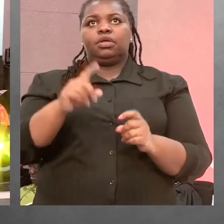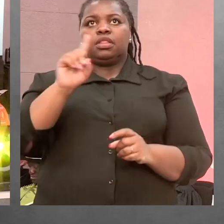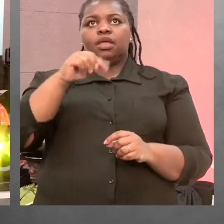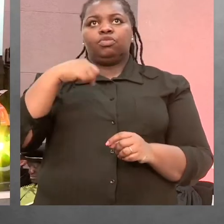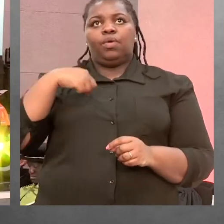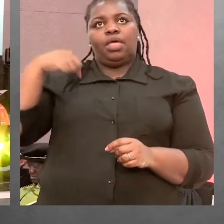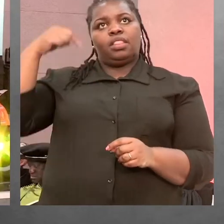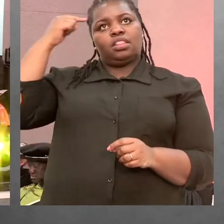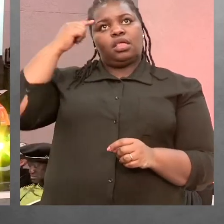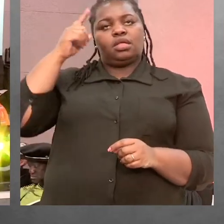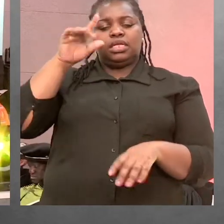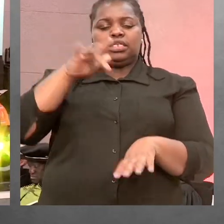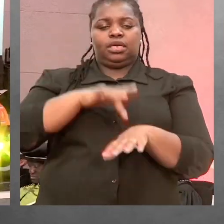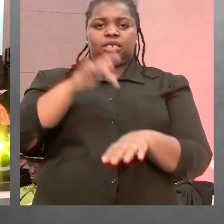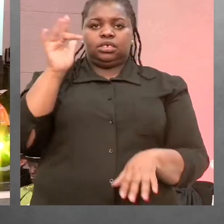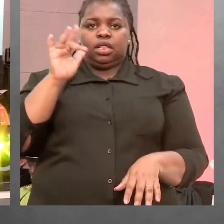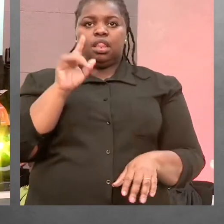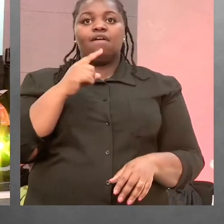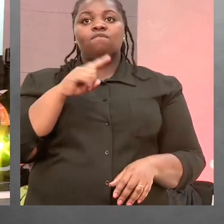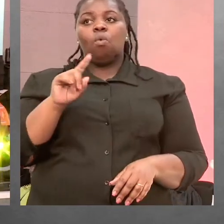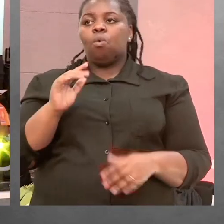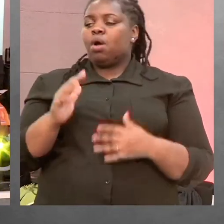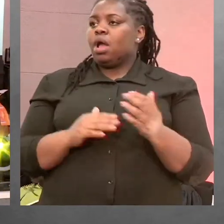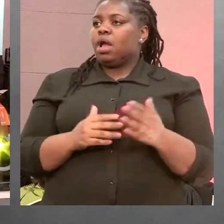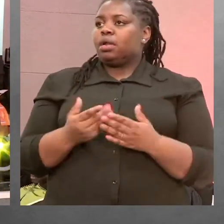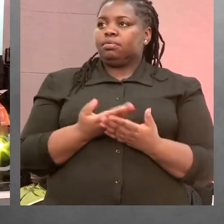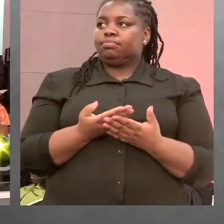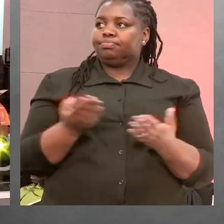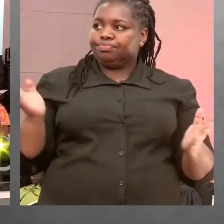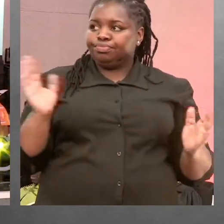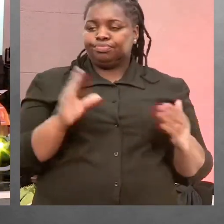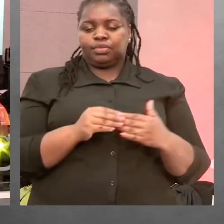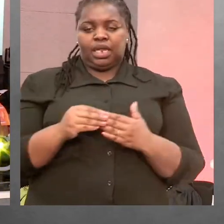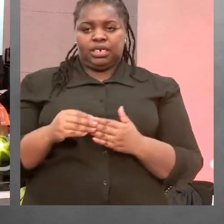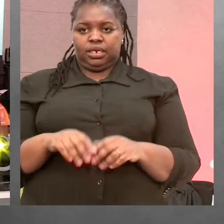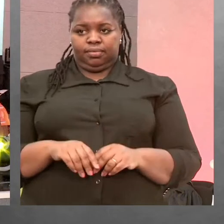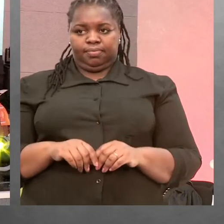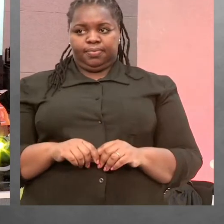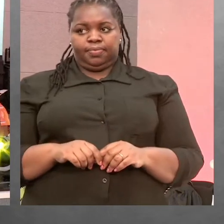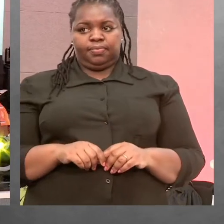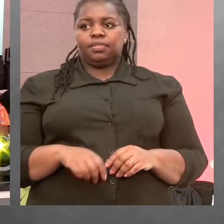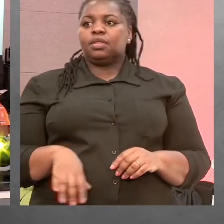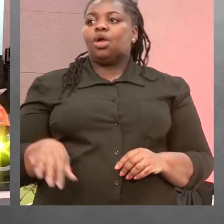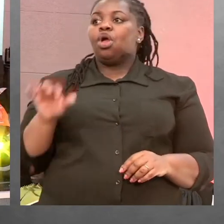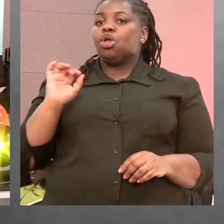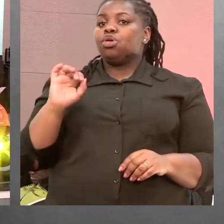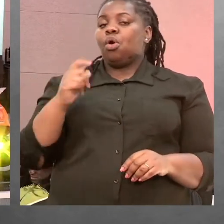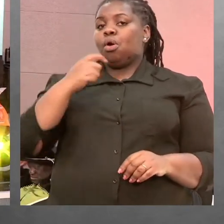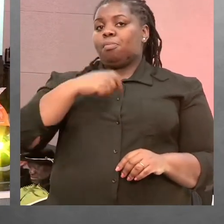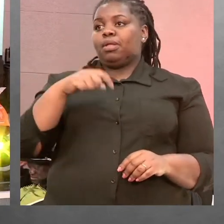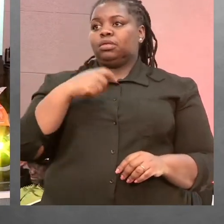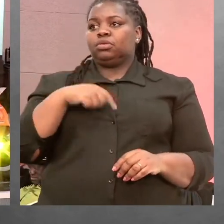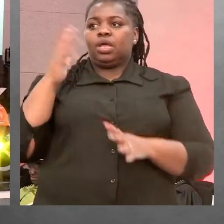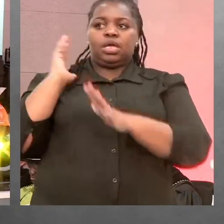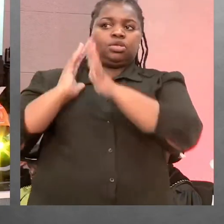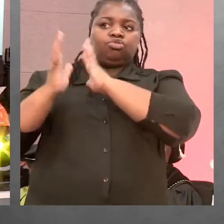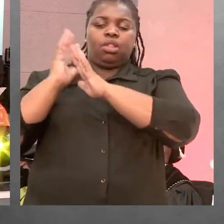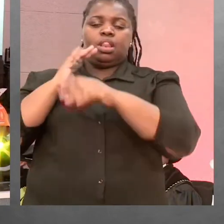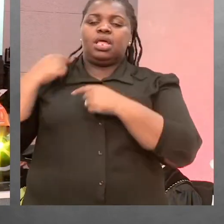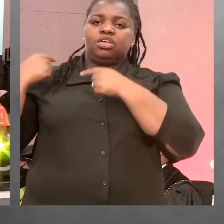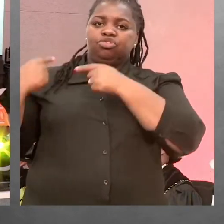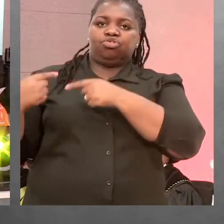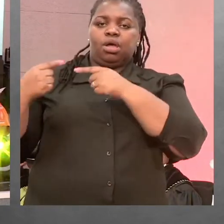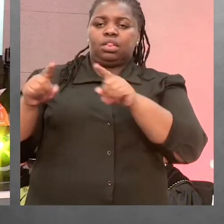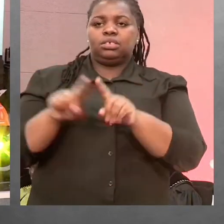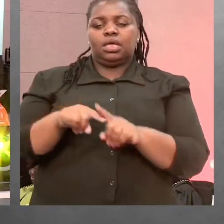we think is critical for anybody who is a leader. Your personal historical struggles